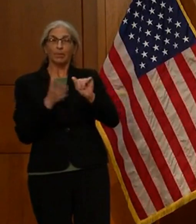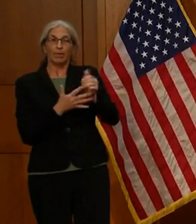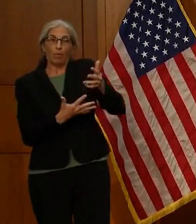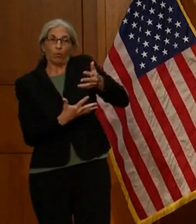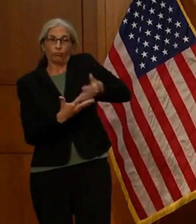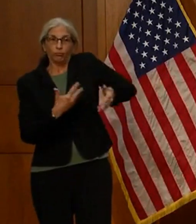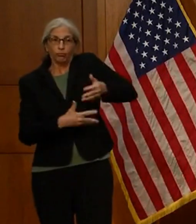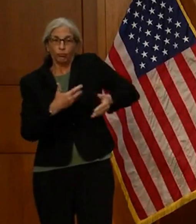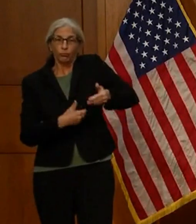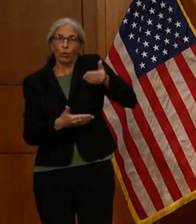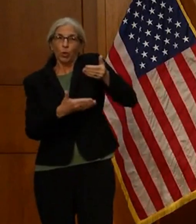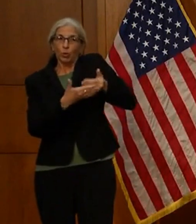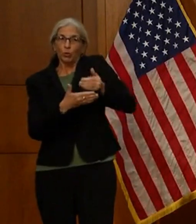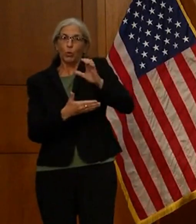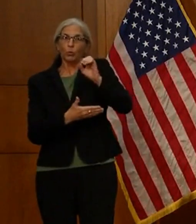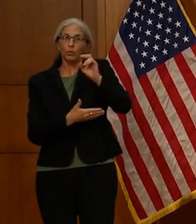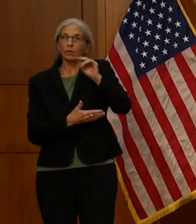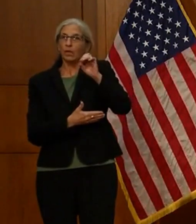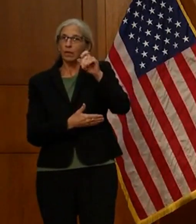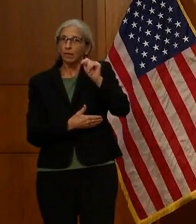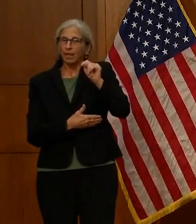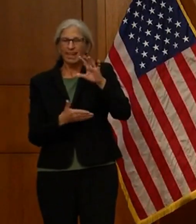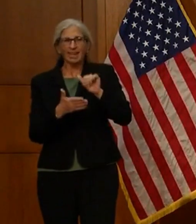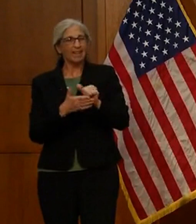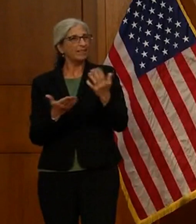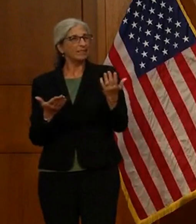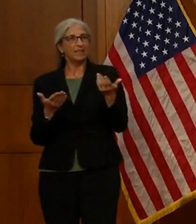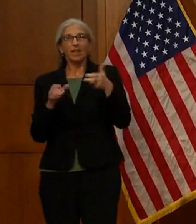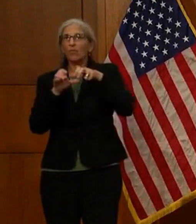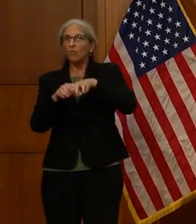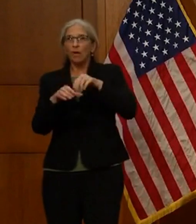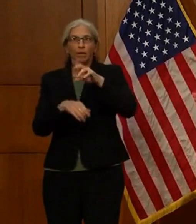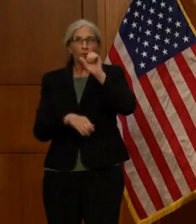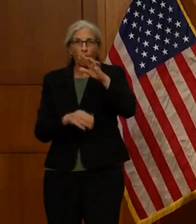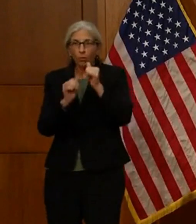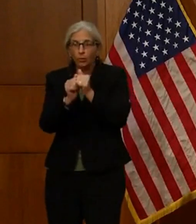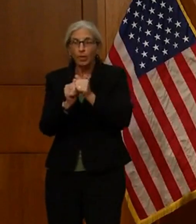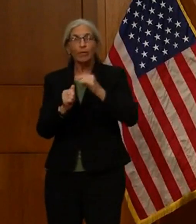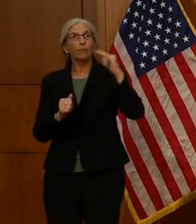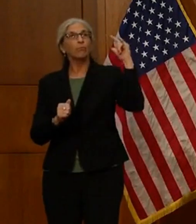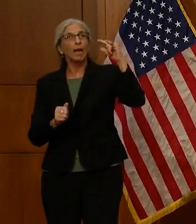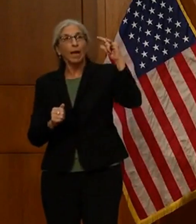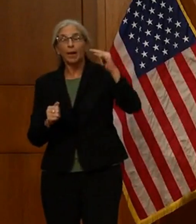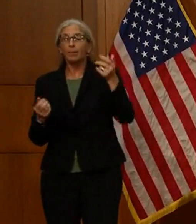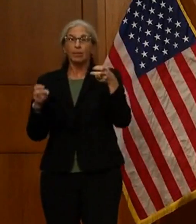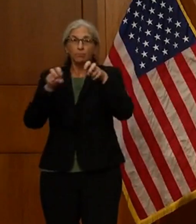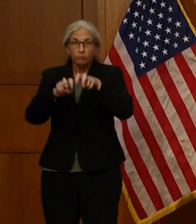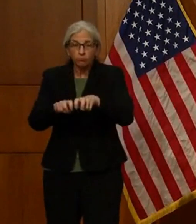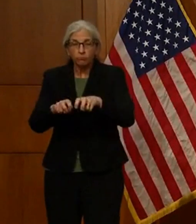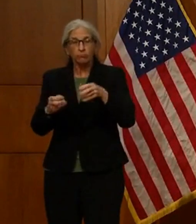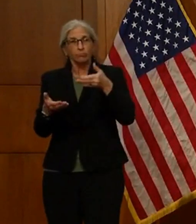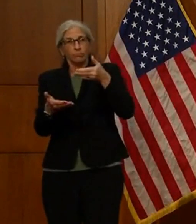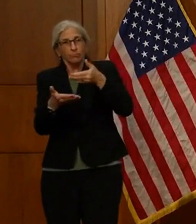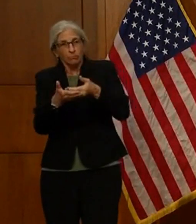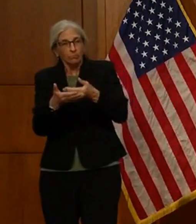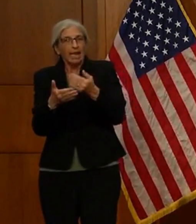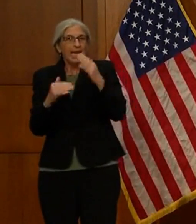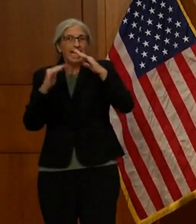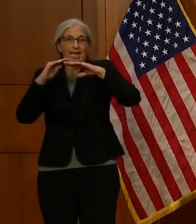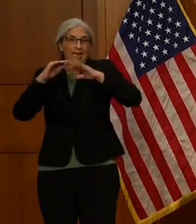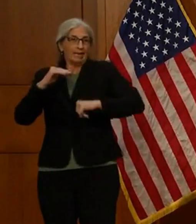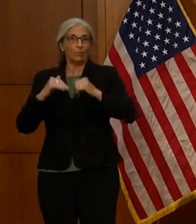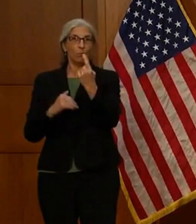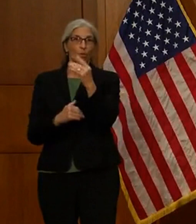feet apart, riding in a car together, riding in an airplane together, sitting and having a meeting together, 65